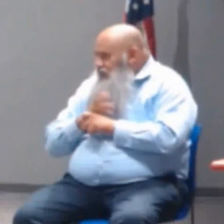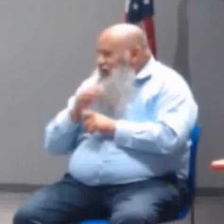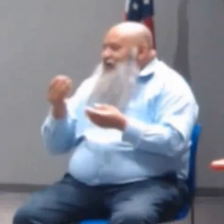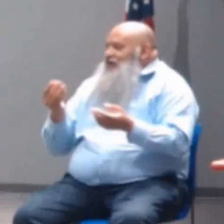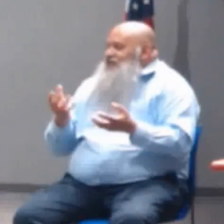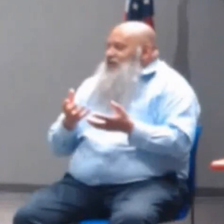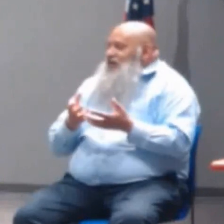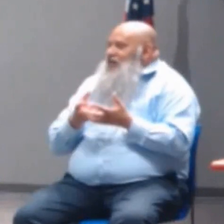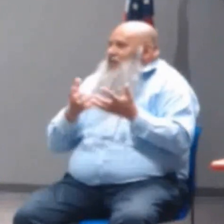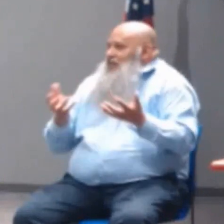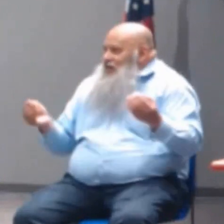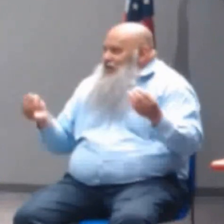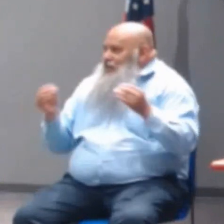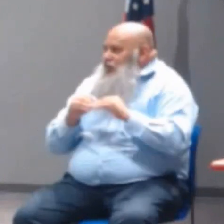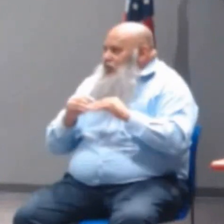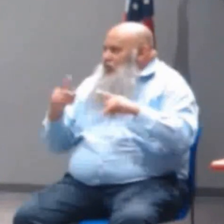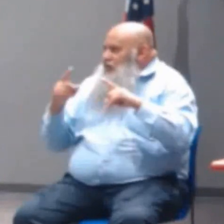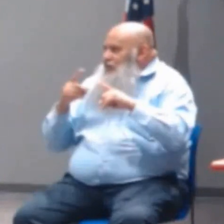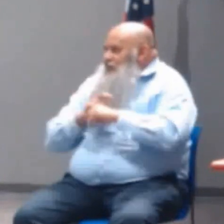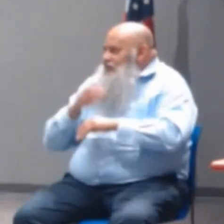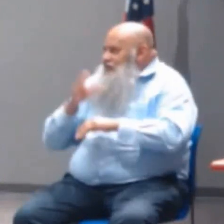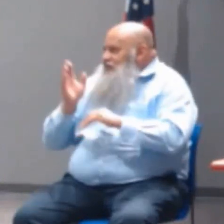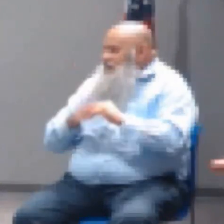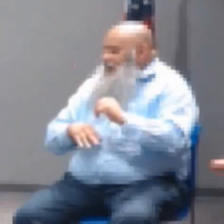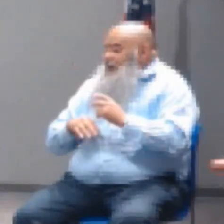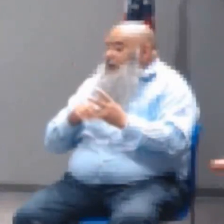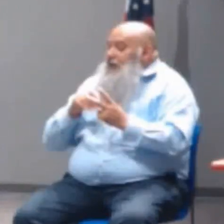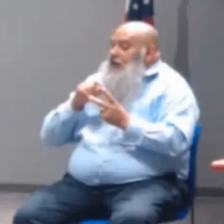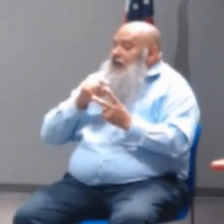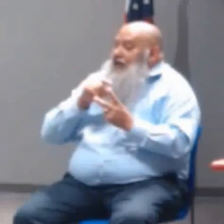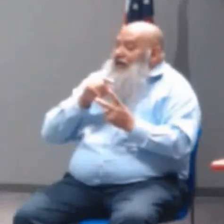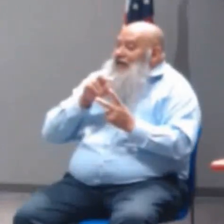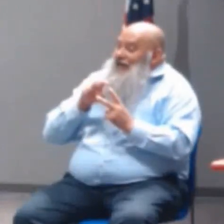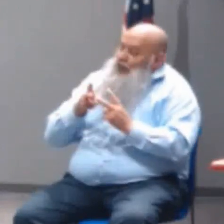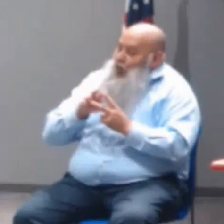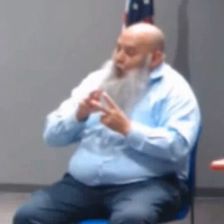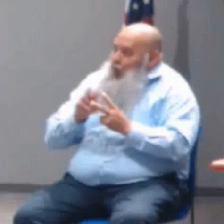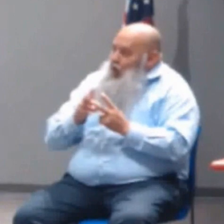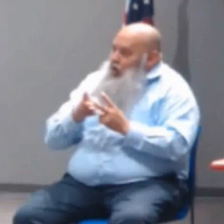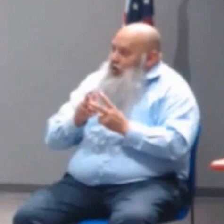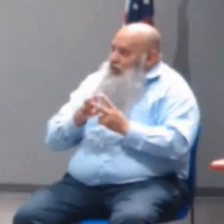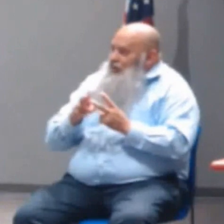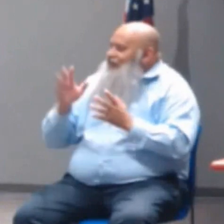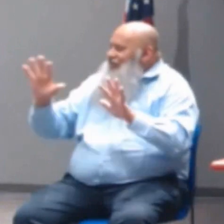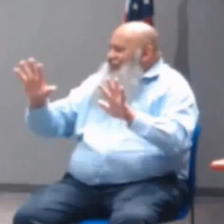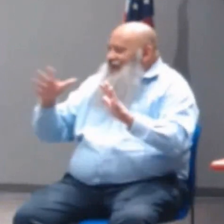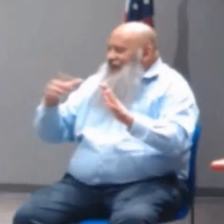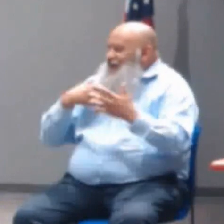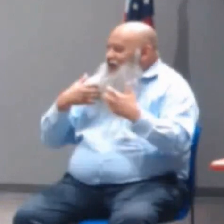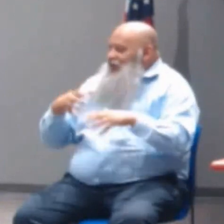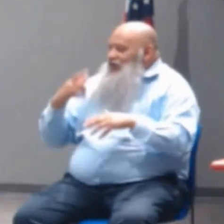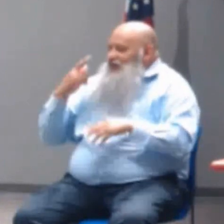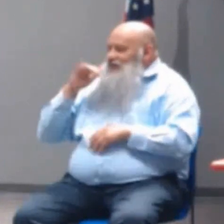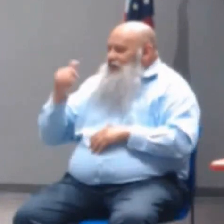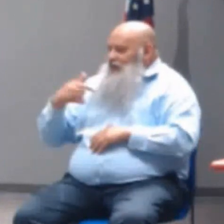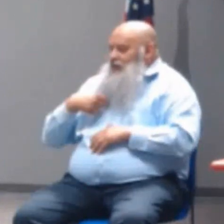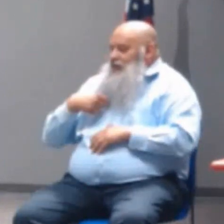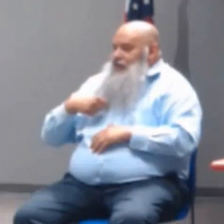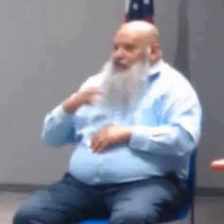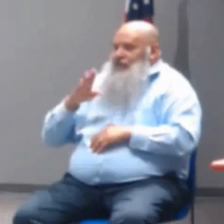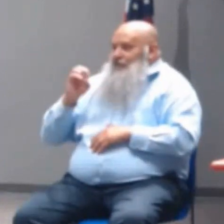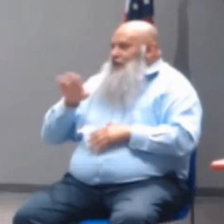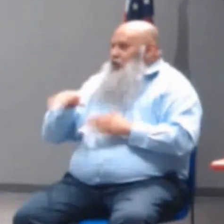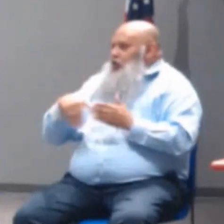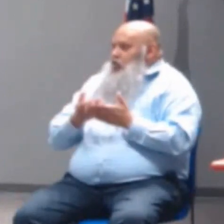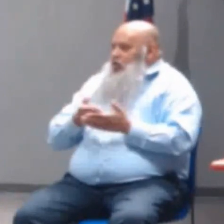more complex than either or. Now, I don't want to come off as like the be-all and end-all